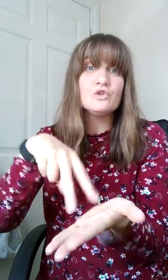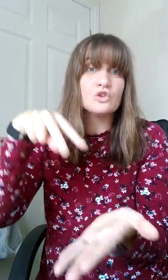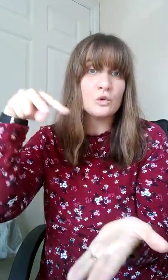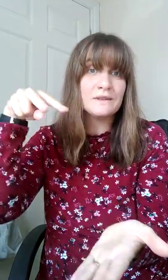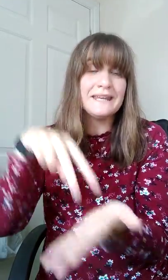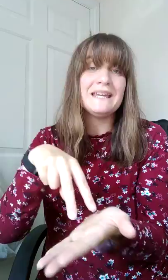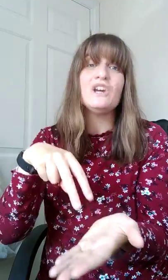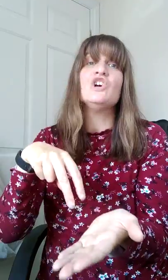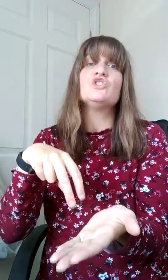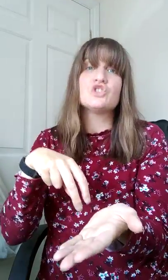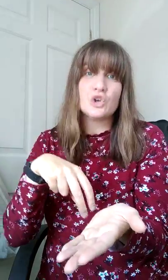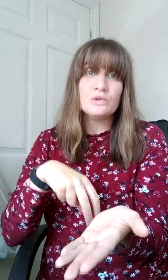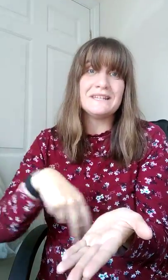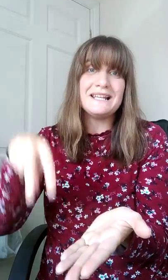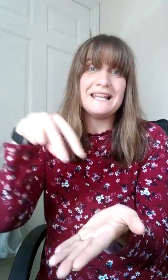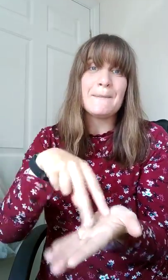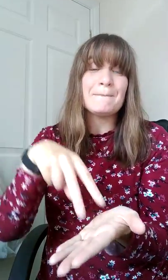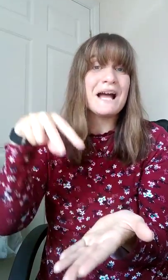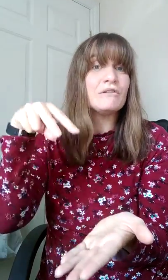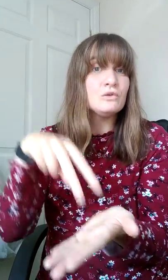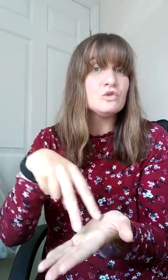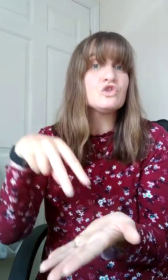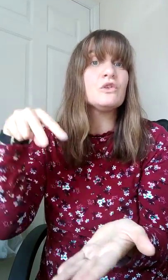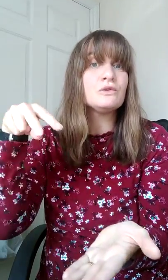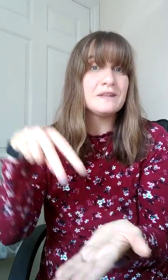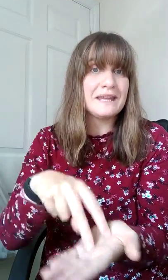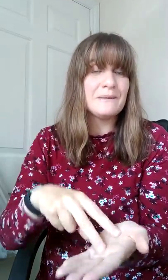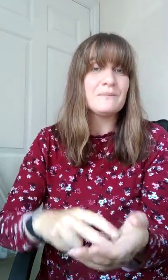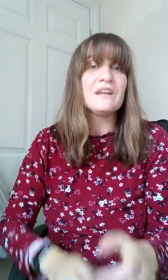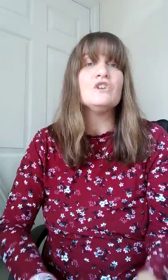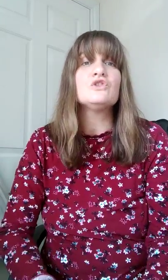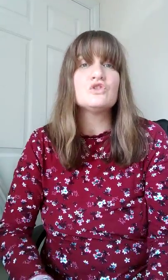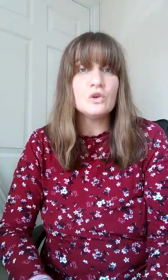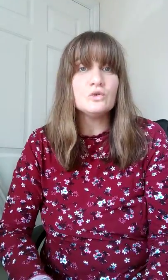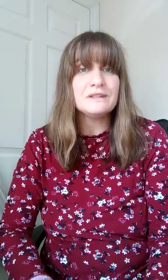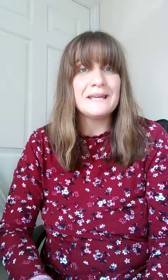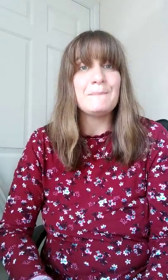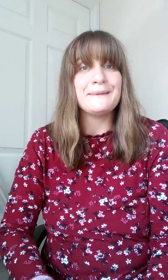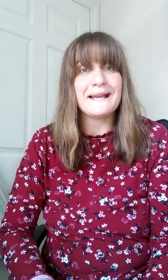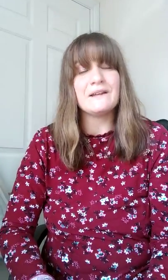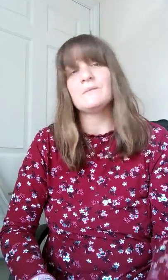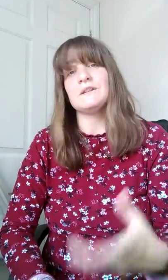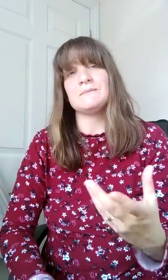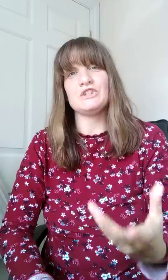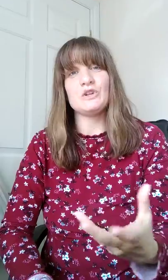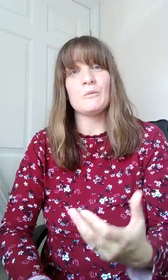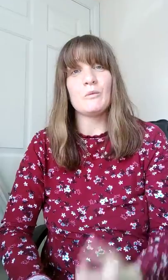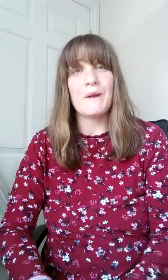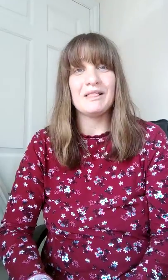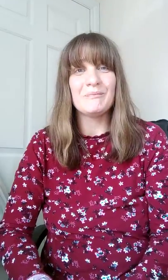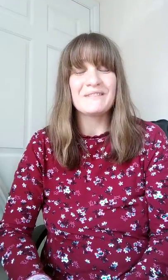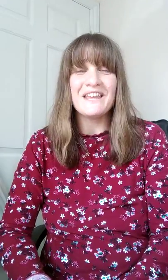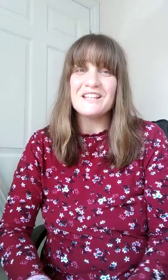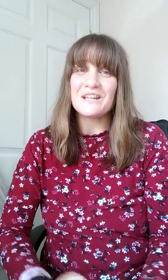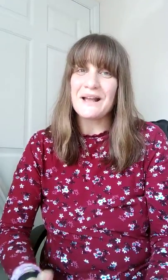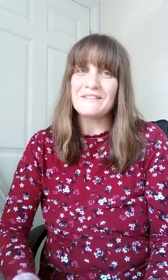sautez. Sautez les lapins. Vous sautez. Sautez bien. Which means jump well. So have a